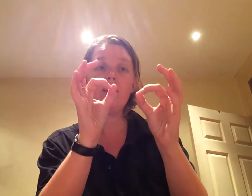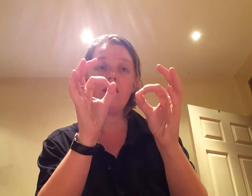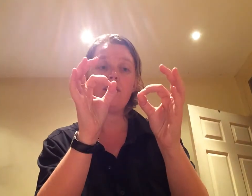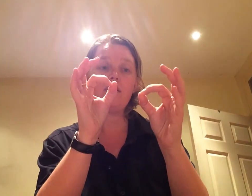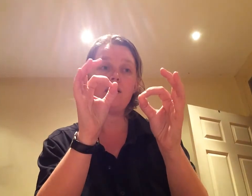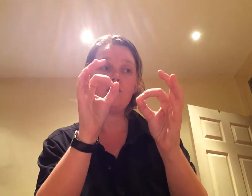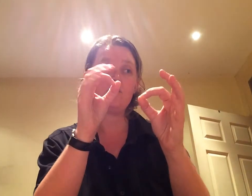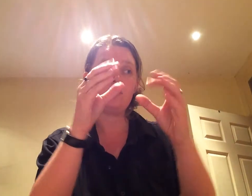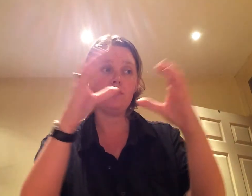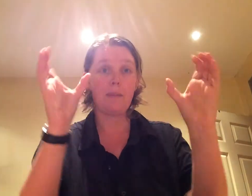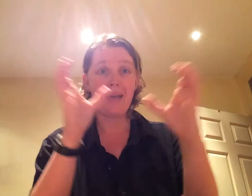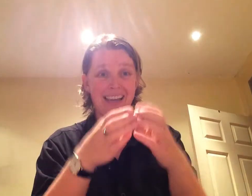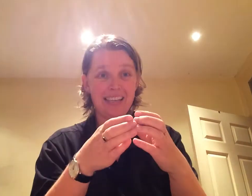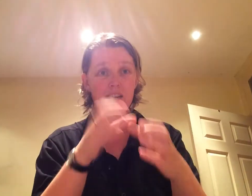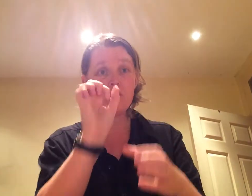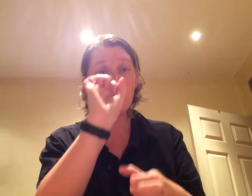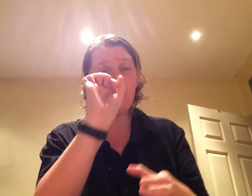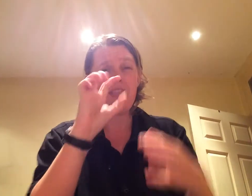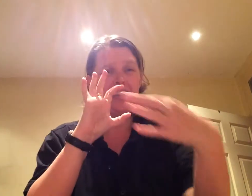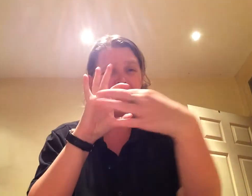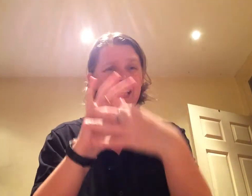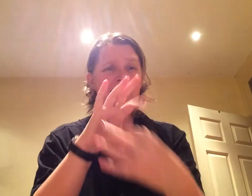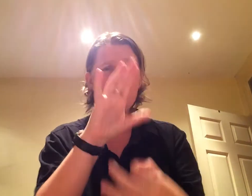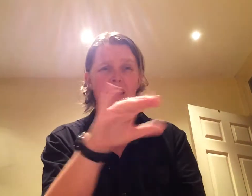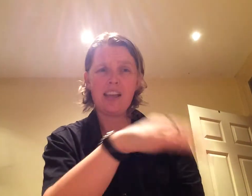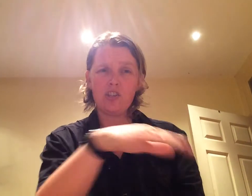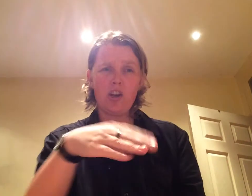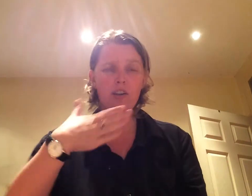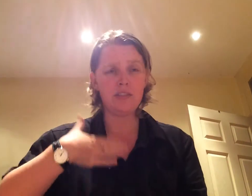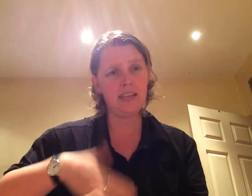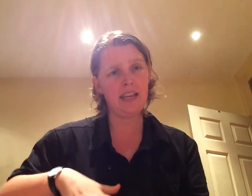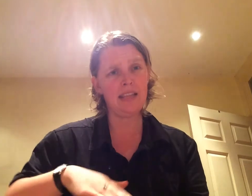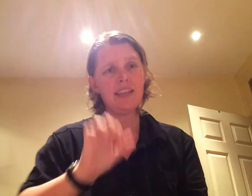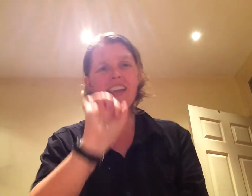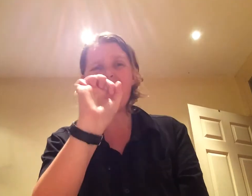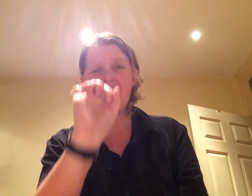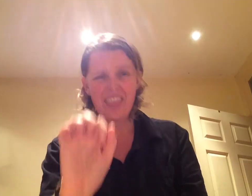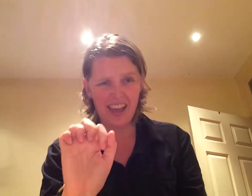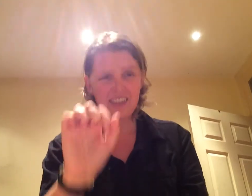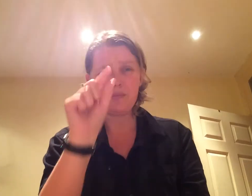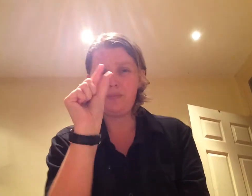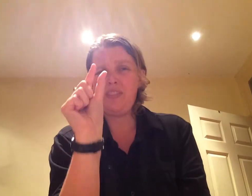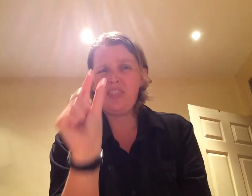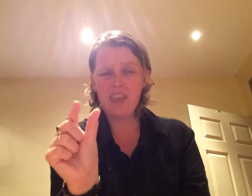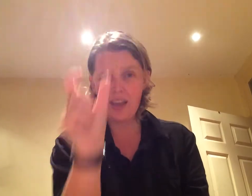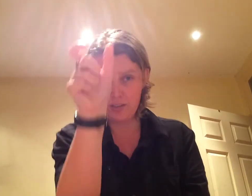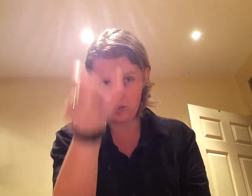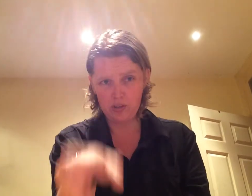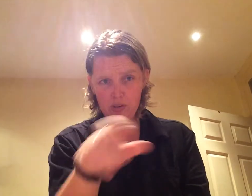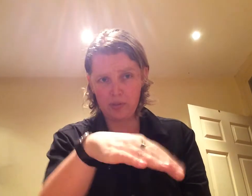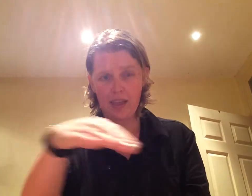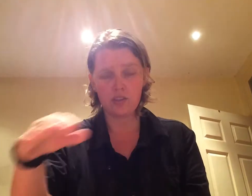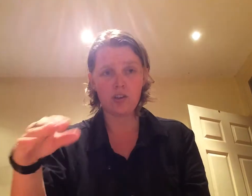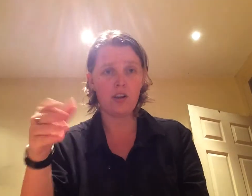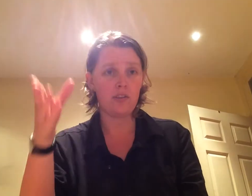with a sort of a package that is linked to that child's needs, and that that child's sort